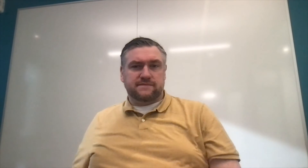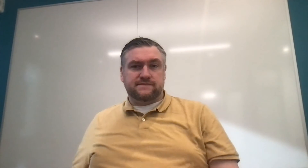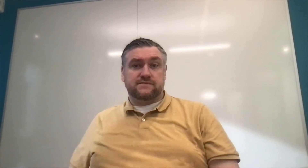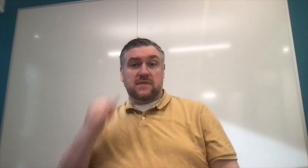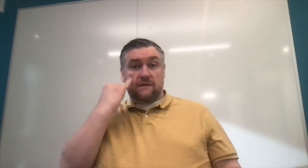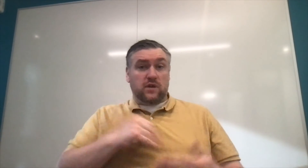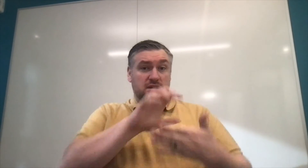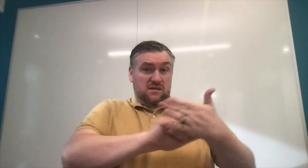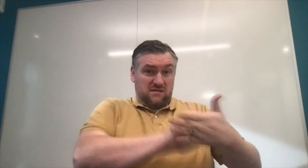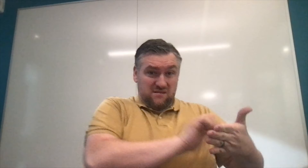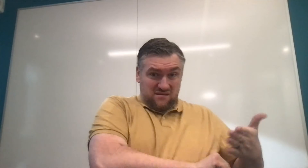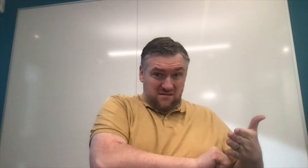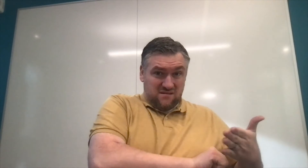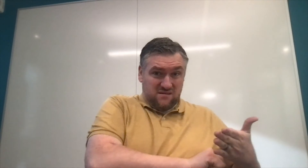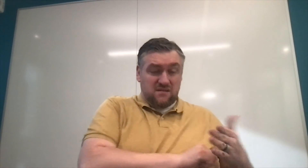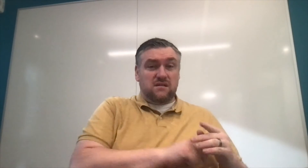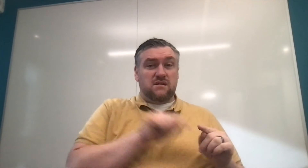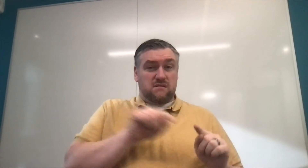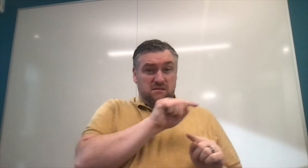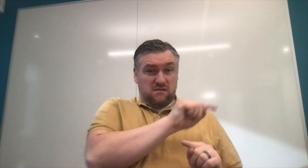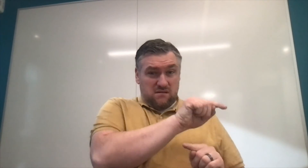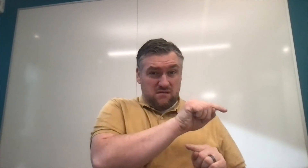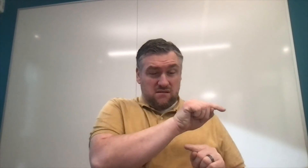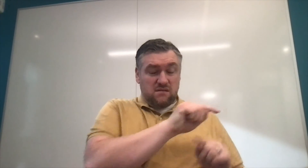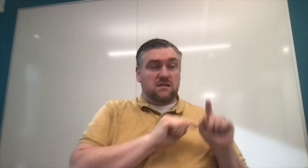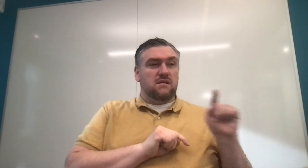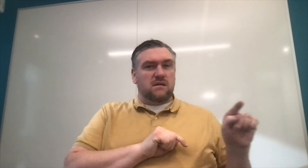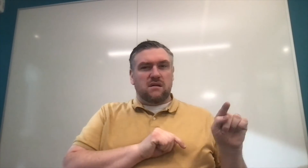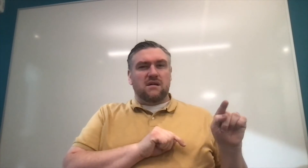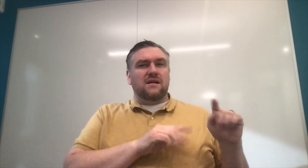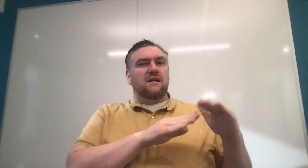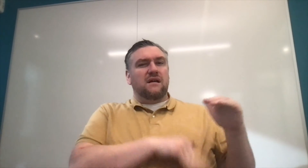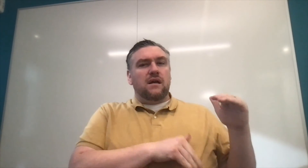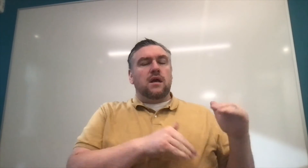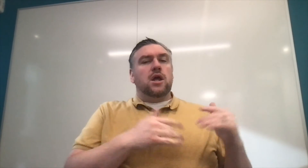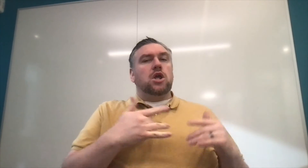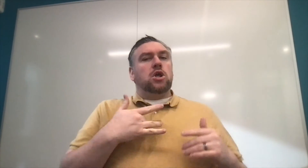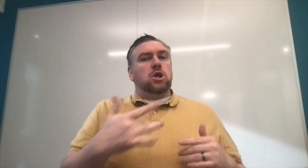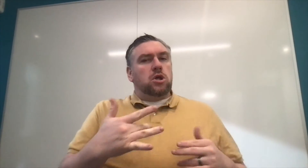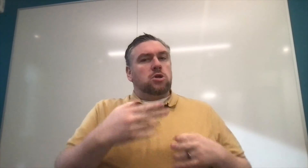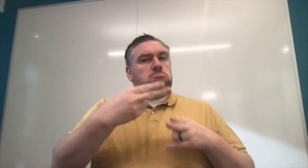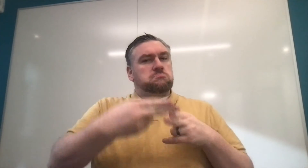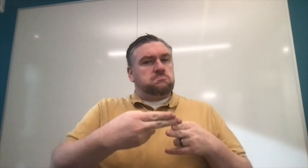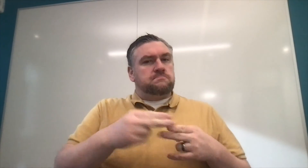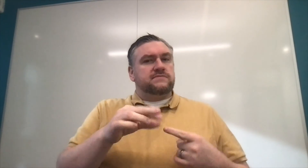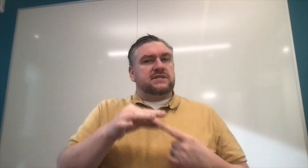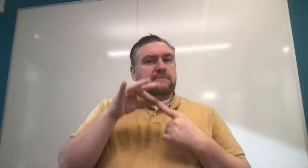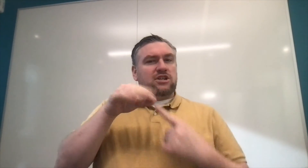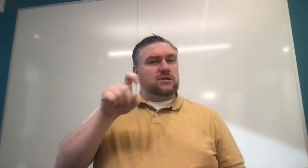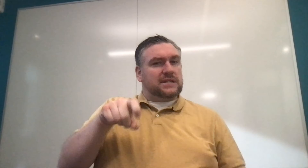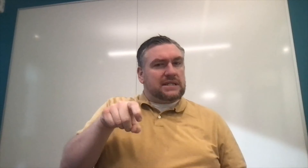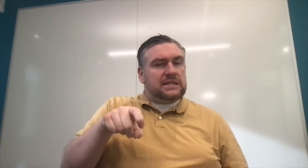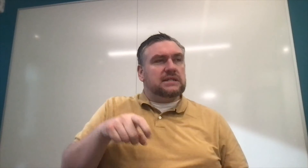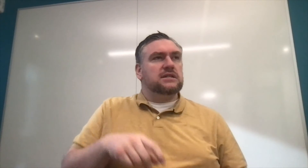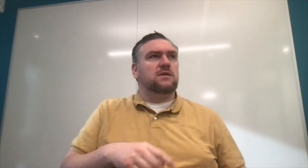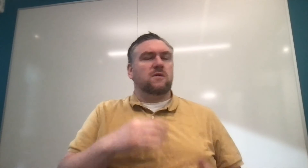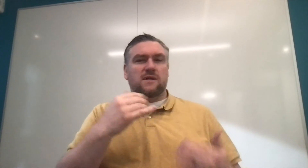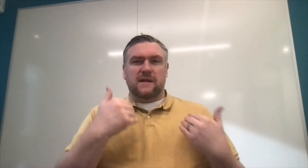needs a different kind of supports at that level. If we subtract 3 times, we usually use the term